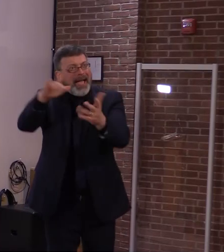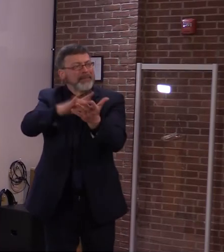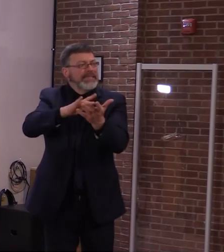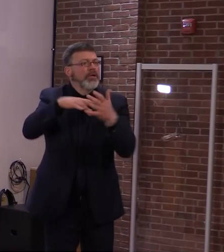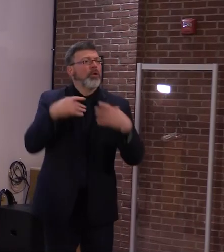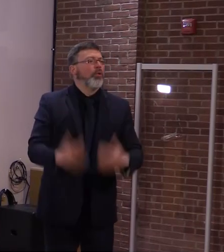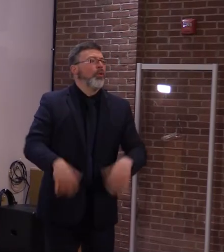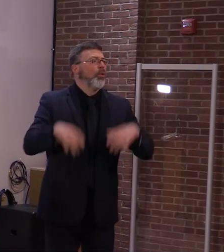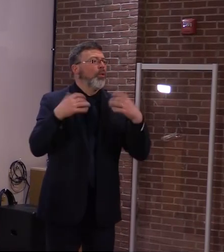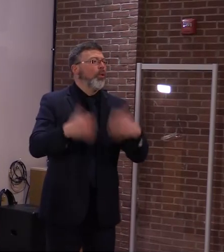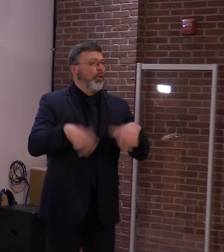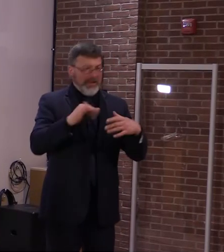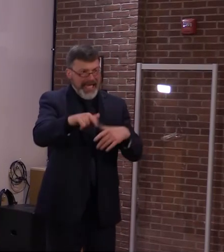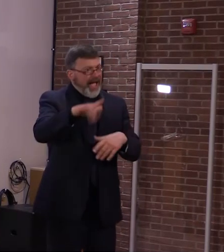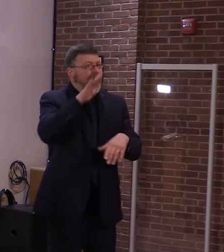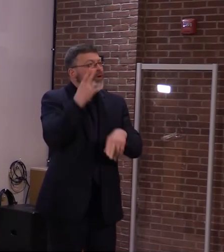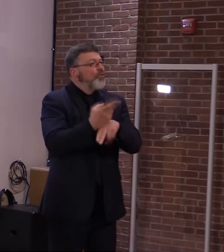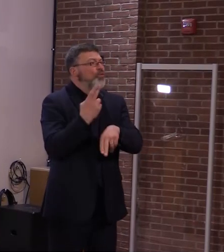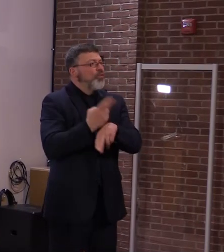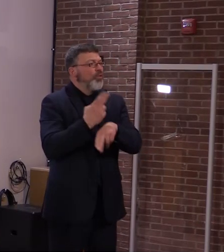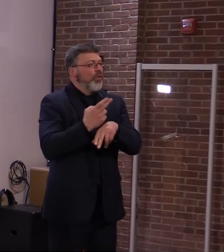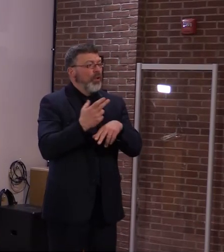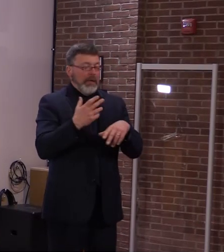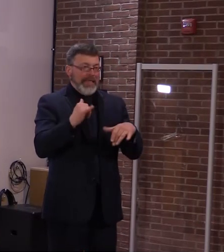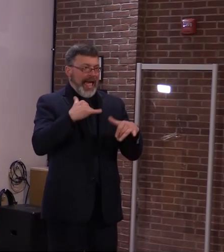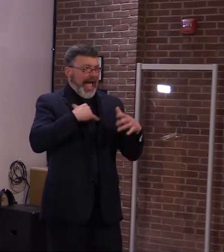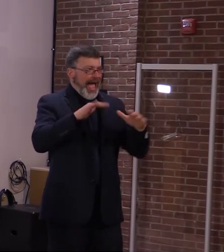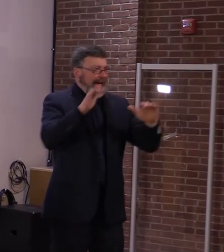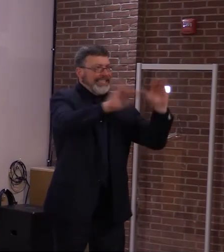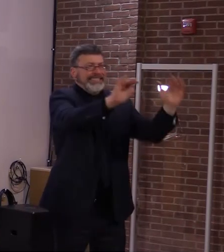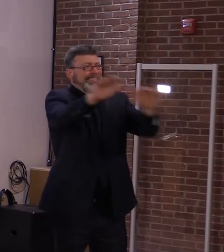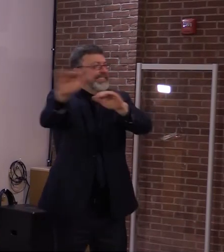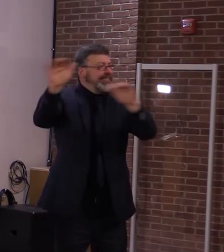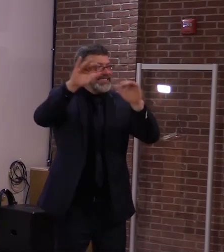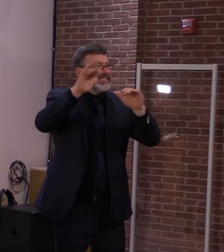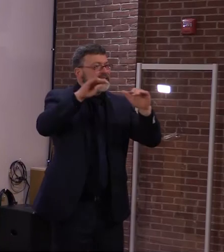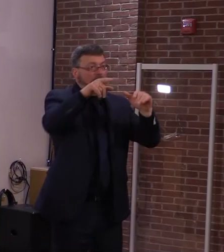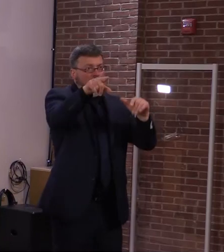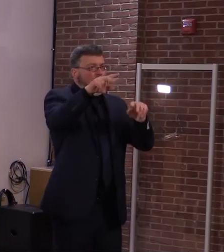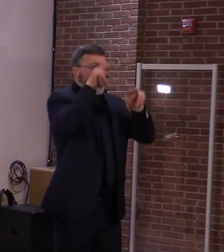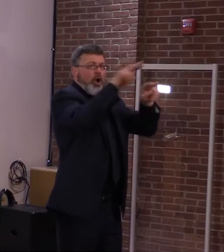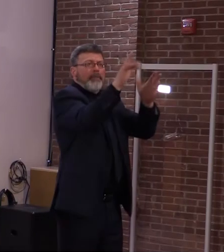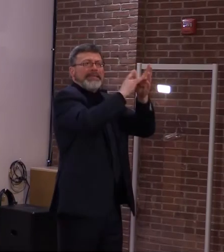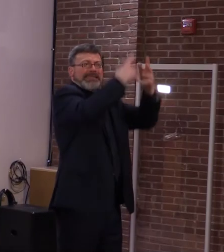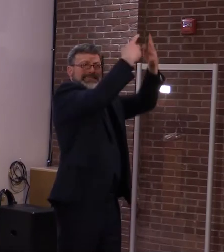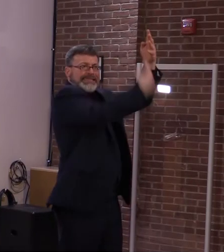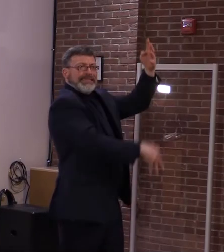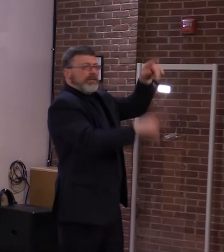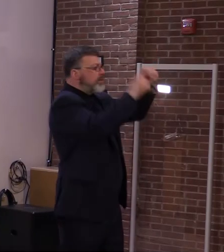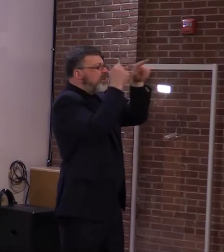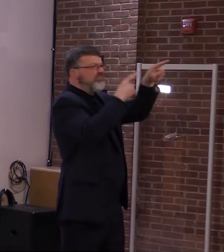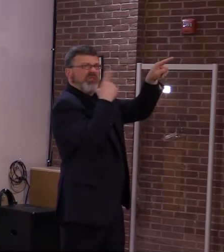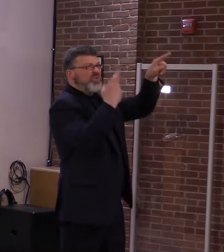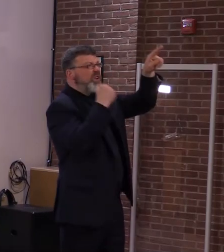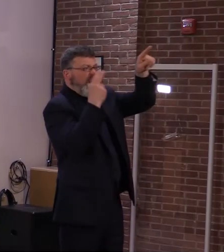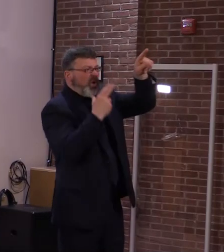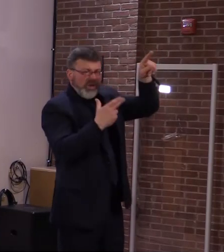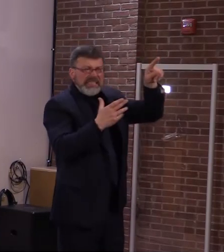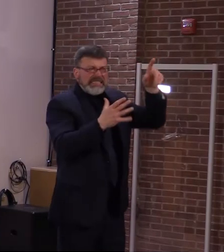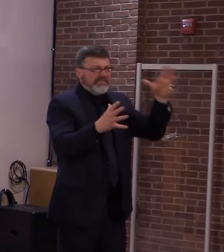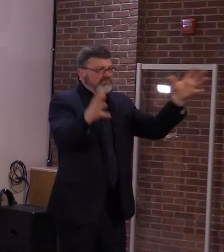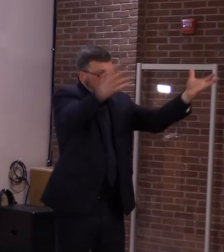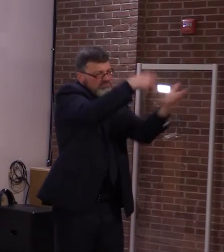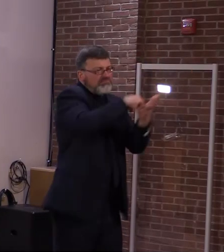So again, I want to encourage everyone to clean out their medicine cabinets this weekend and get rid of